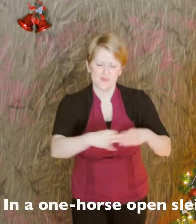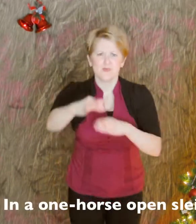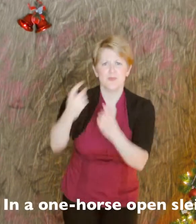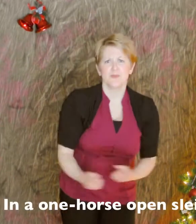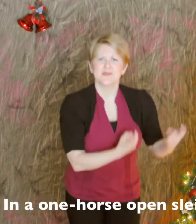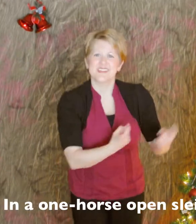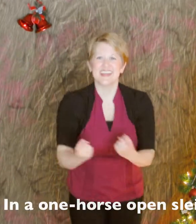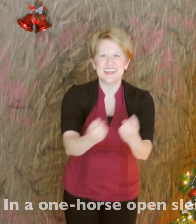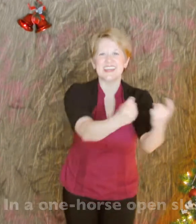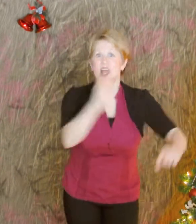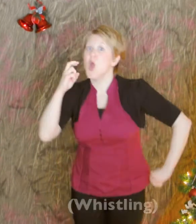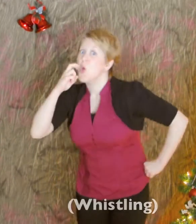-horse open sleigh